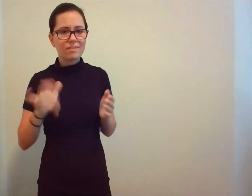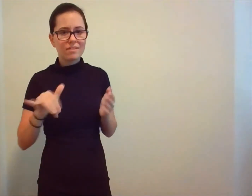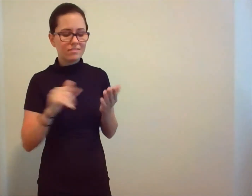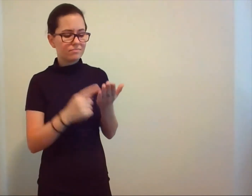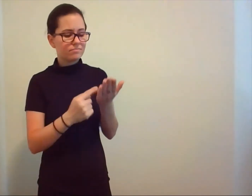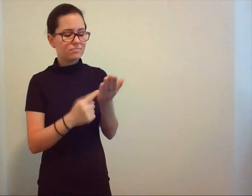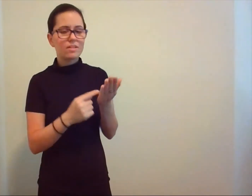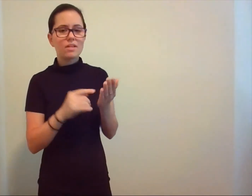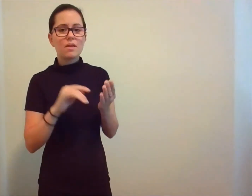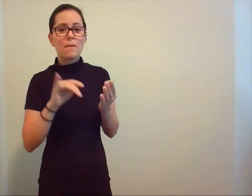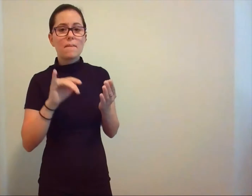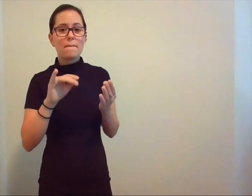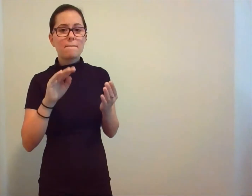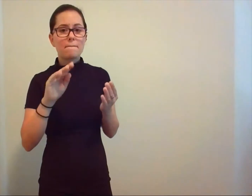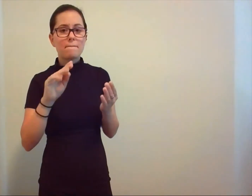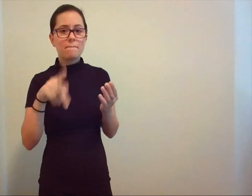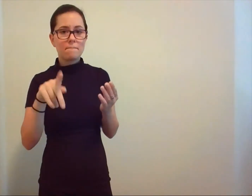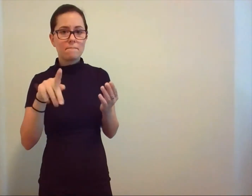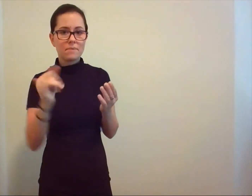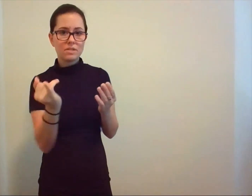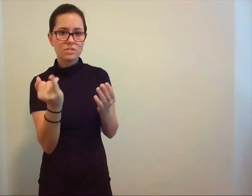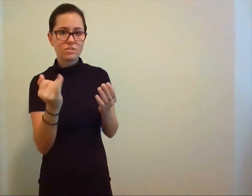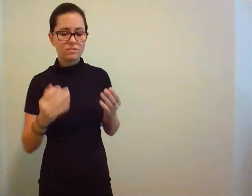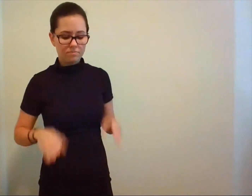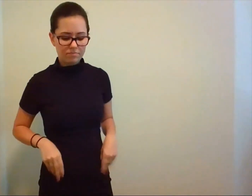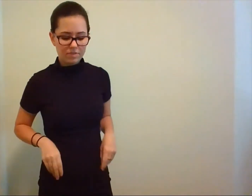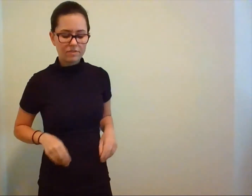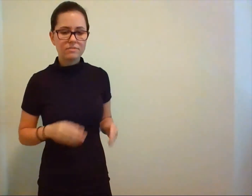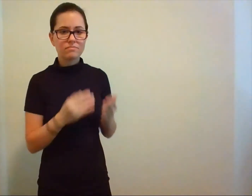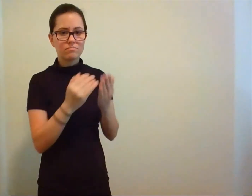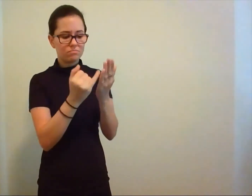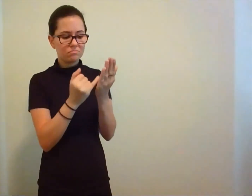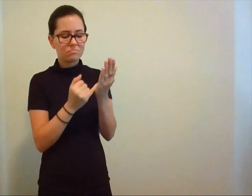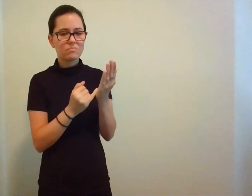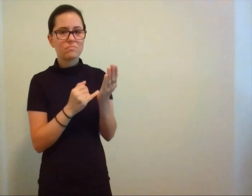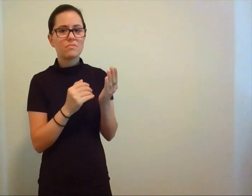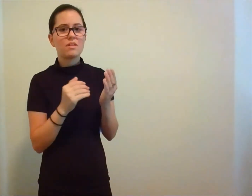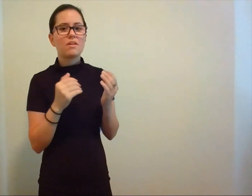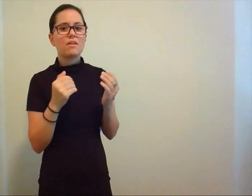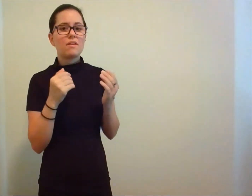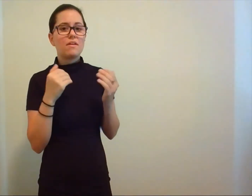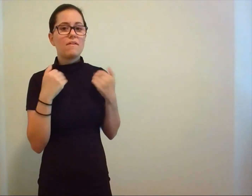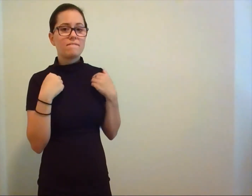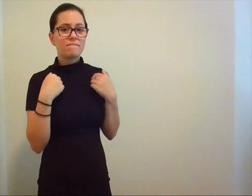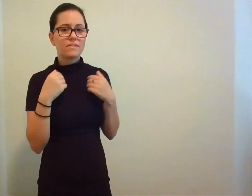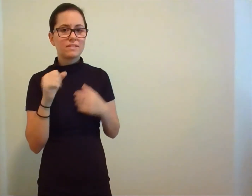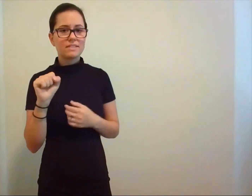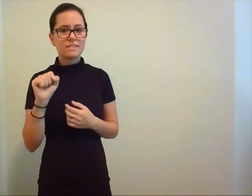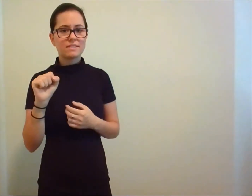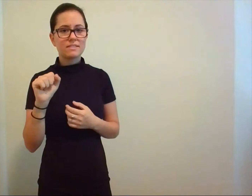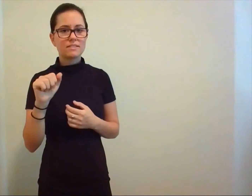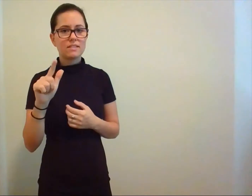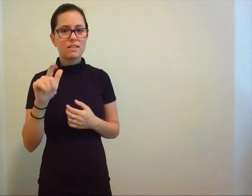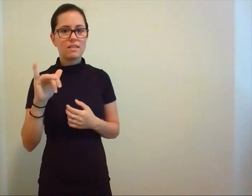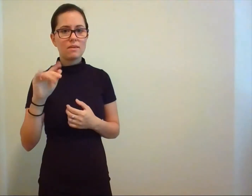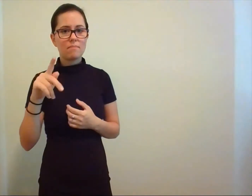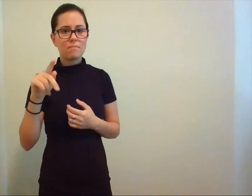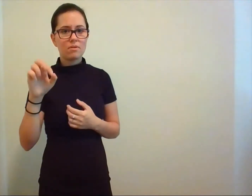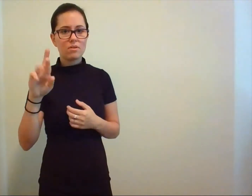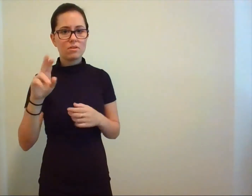my slippers, my bedroom slippers, and then it also had but if I know that I'm gonna go in the shower. The